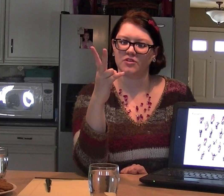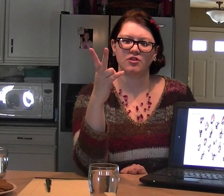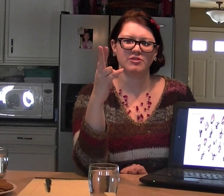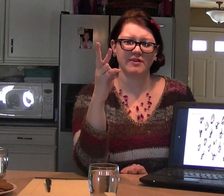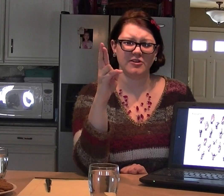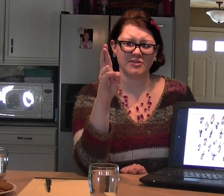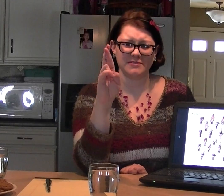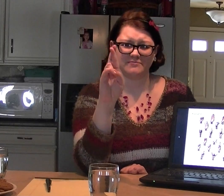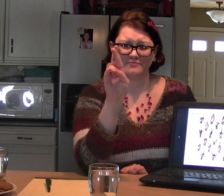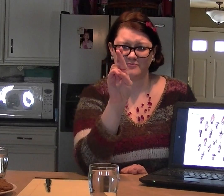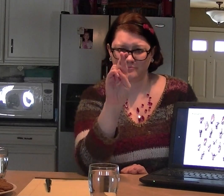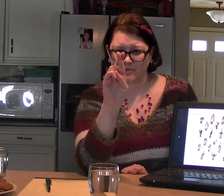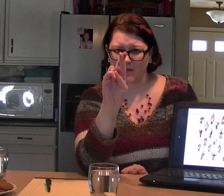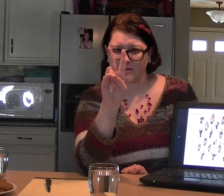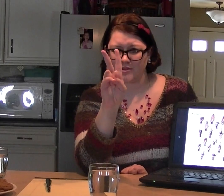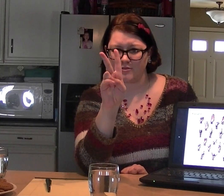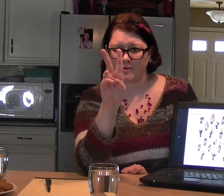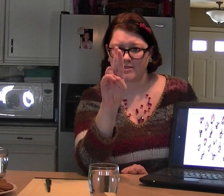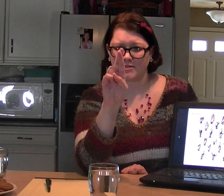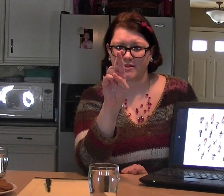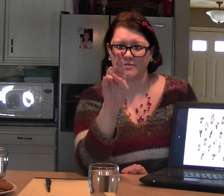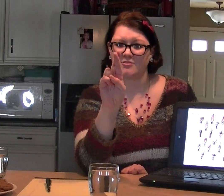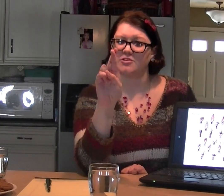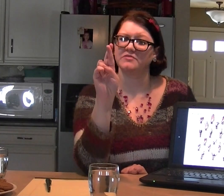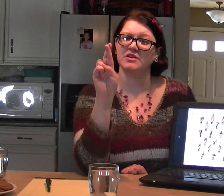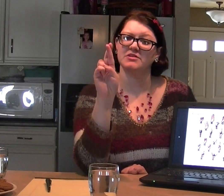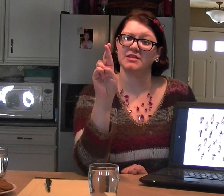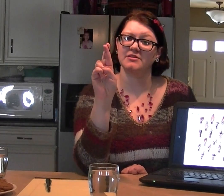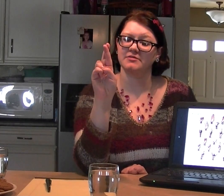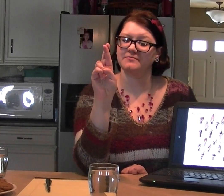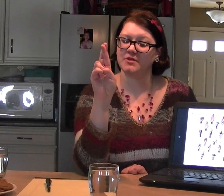cross your fingers, but basically cross your fingers together.